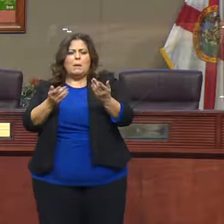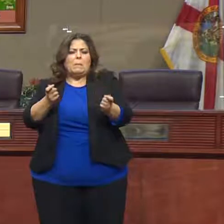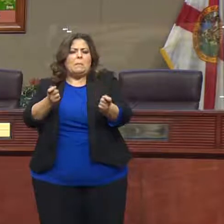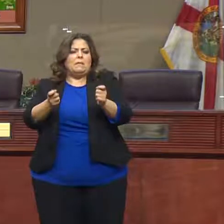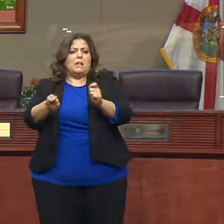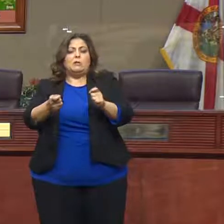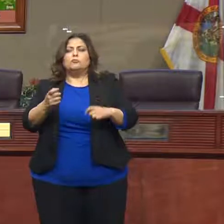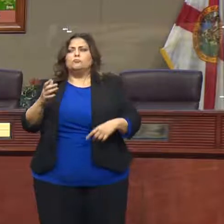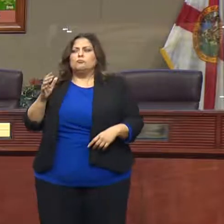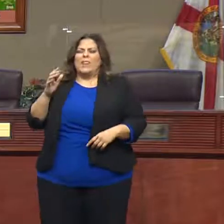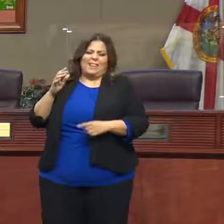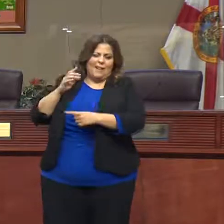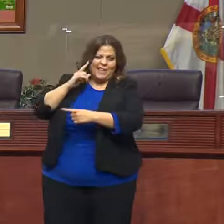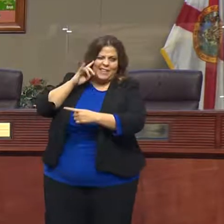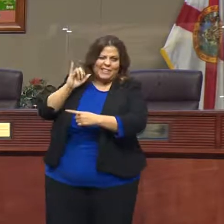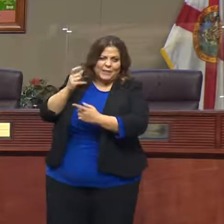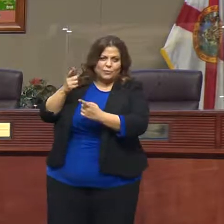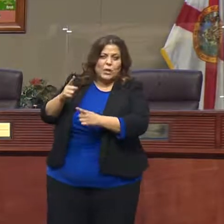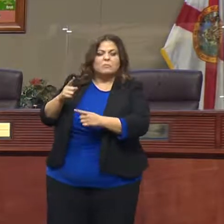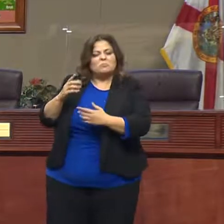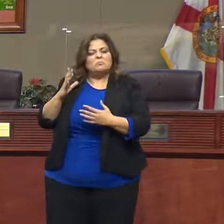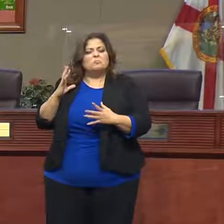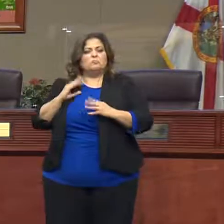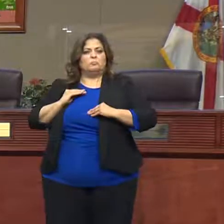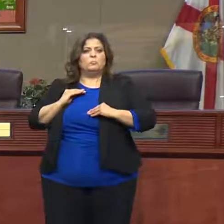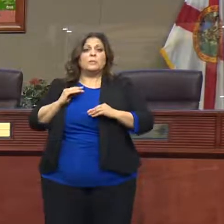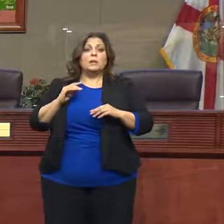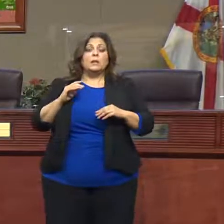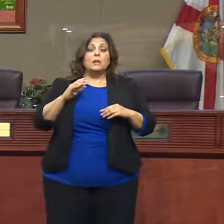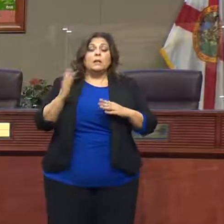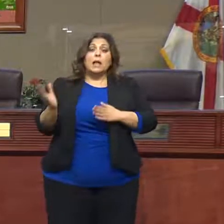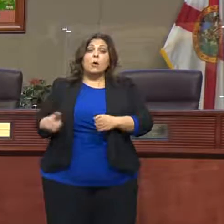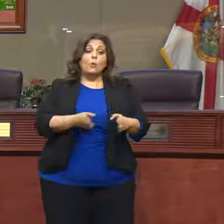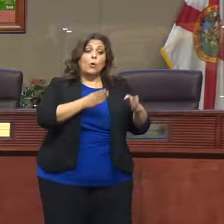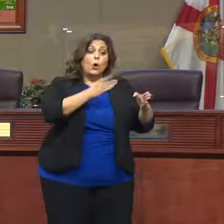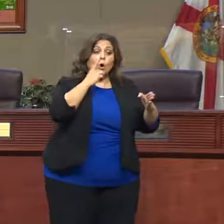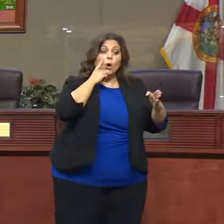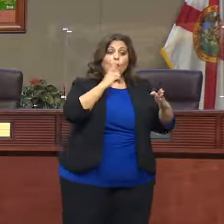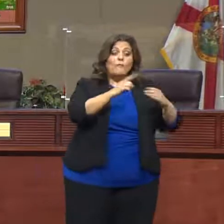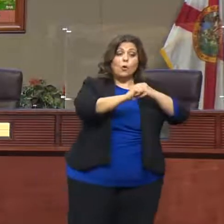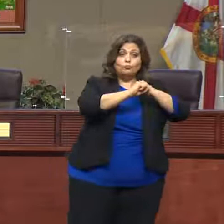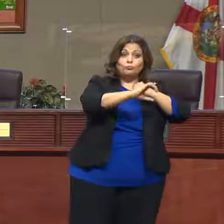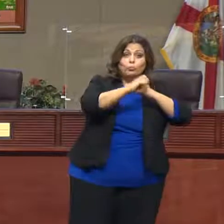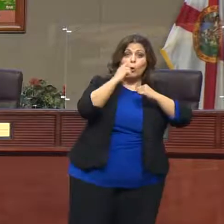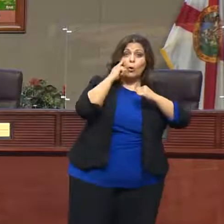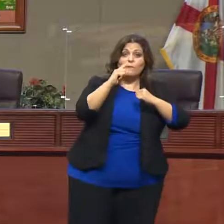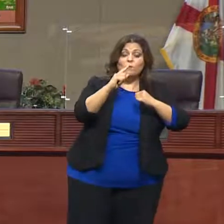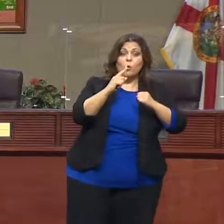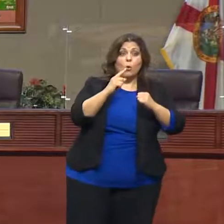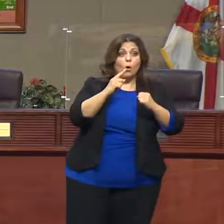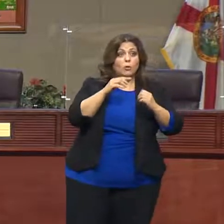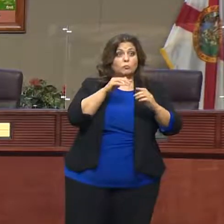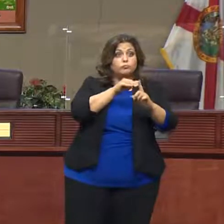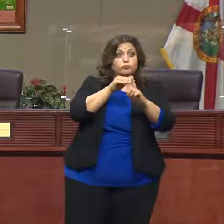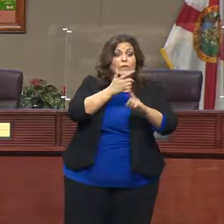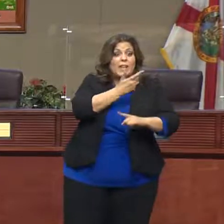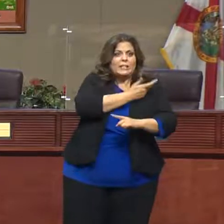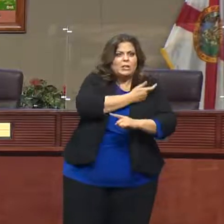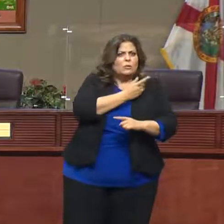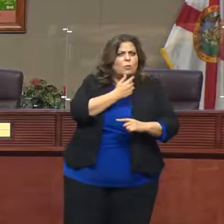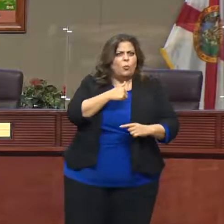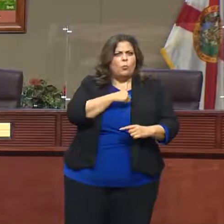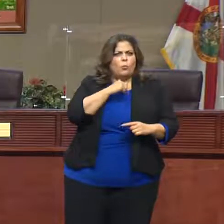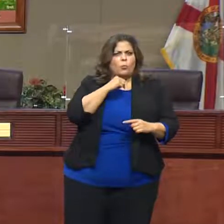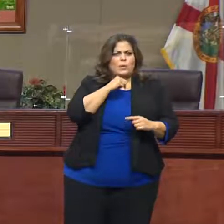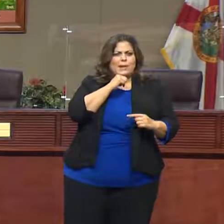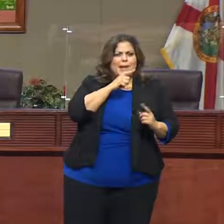regard to why the campaign was created, it was not in response to a specific issue. A campaign like this takes time to work